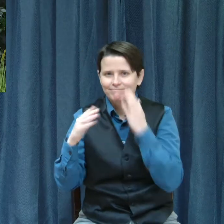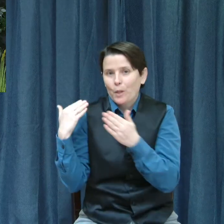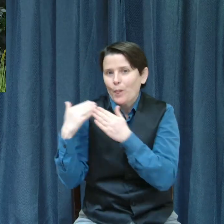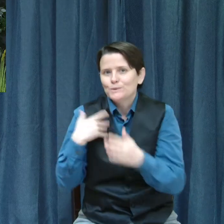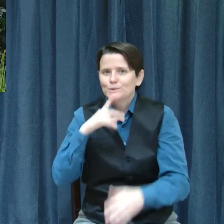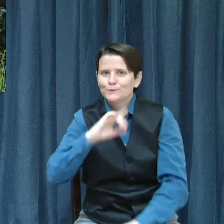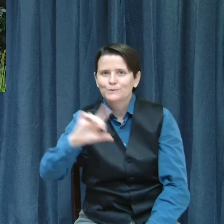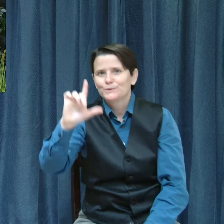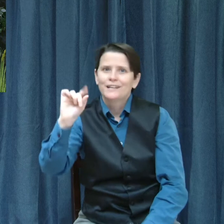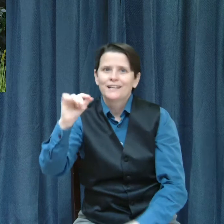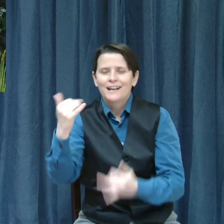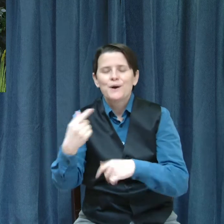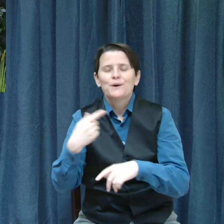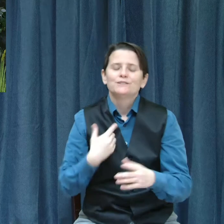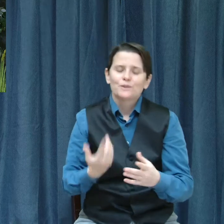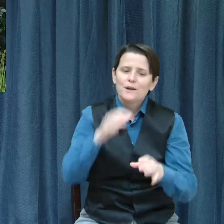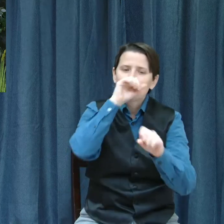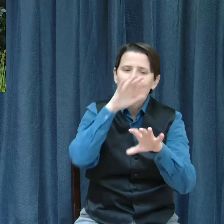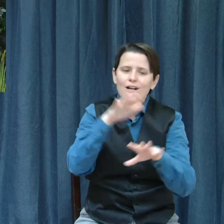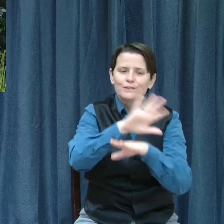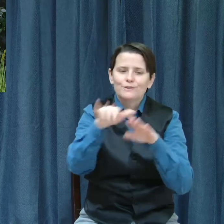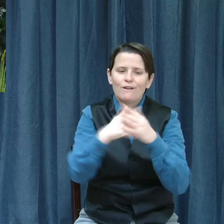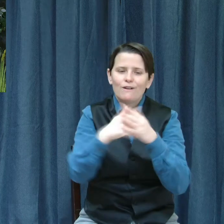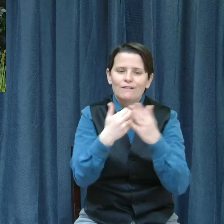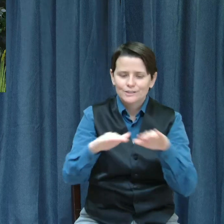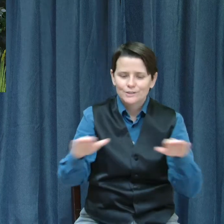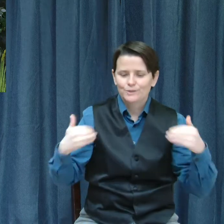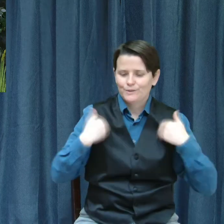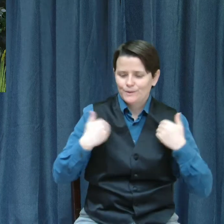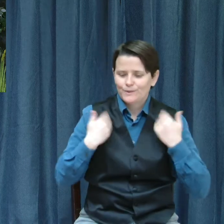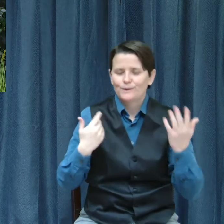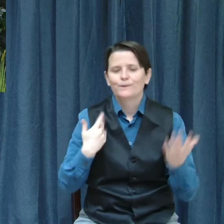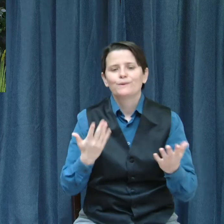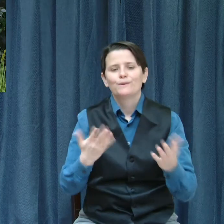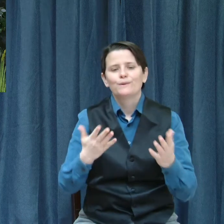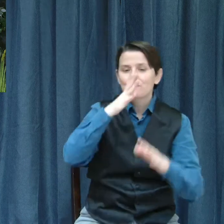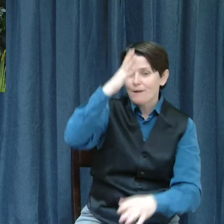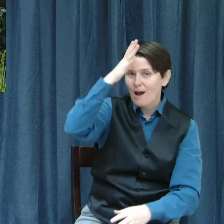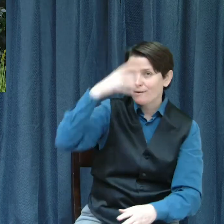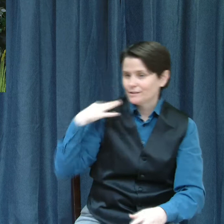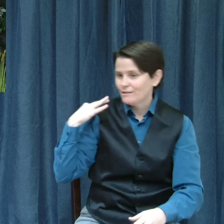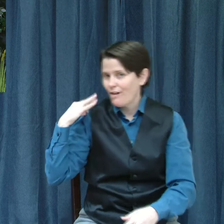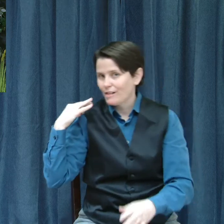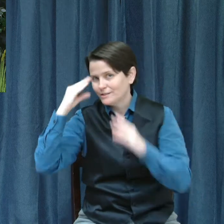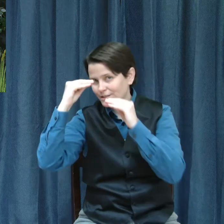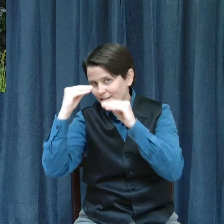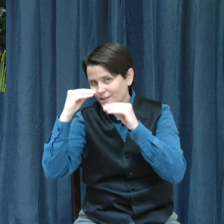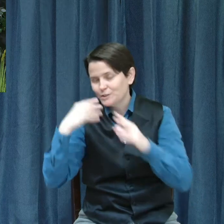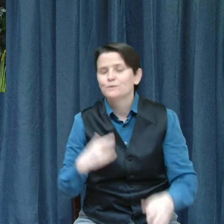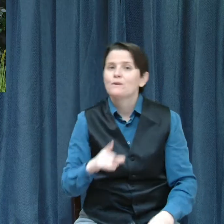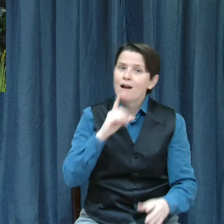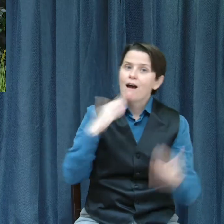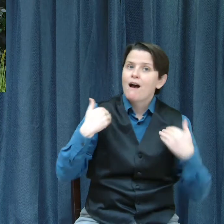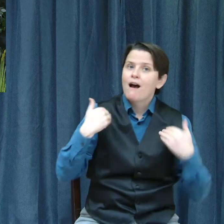their parents and all of the teachers and all of the volunteers in our youth program. We actually have a very active virtual youth